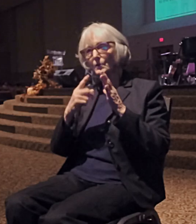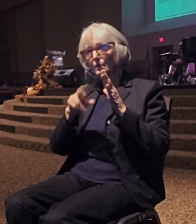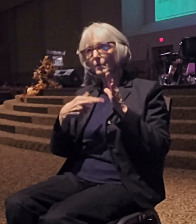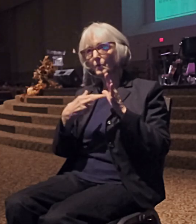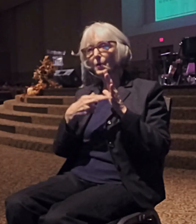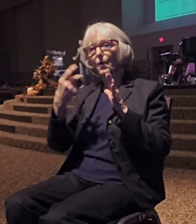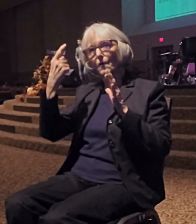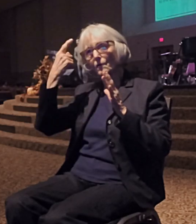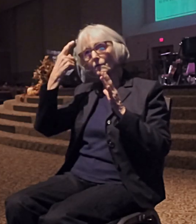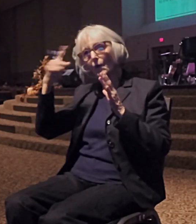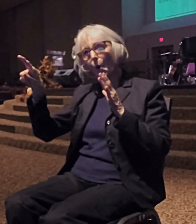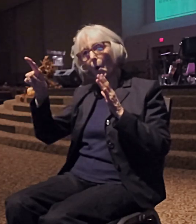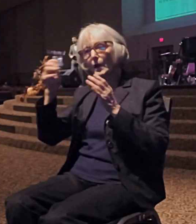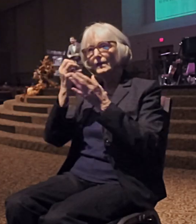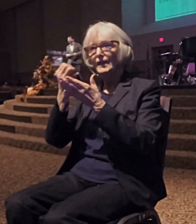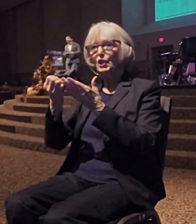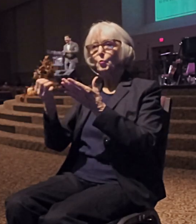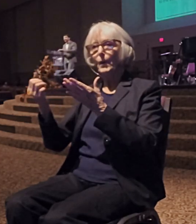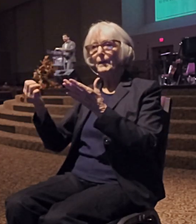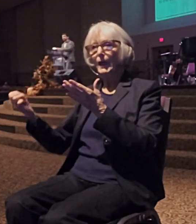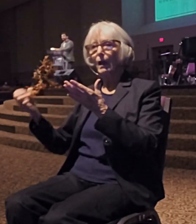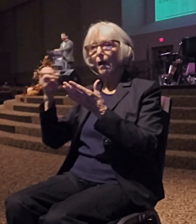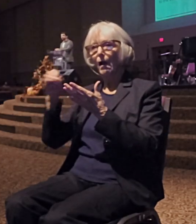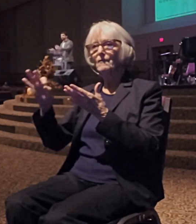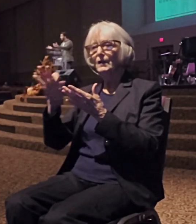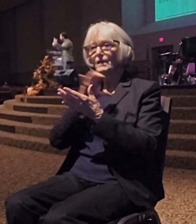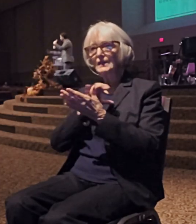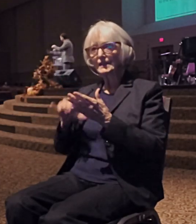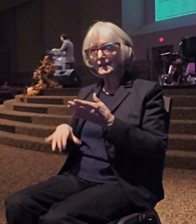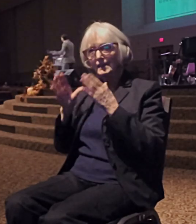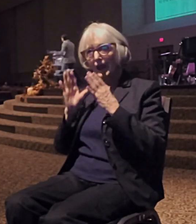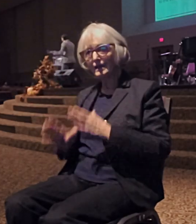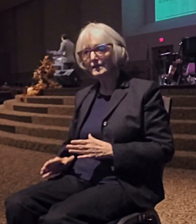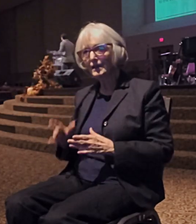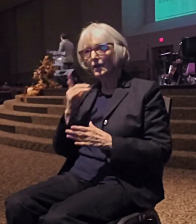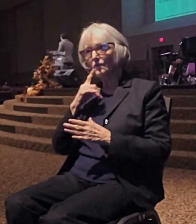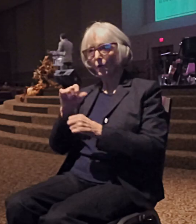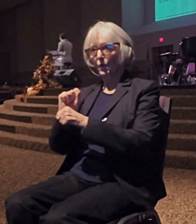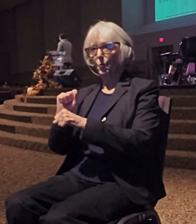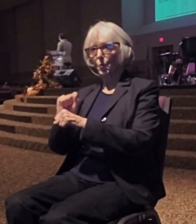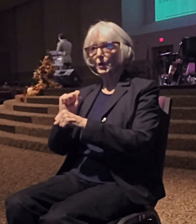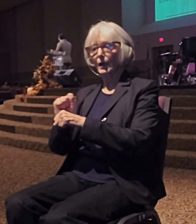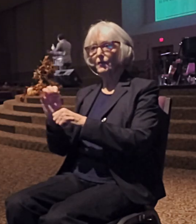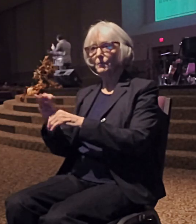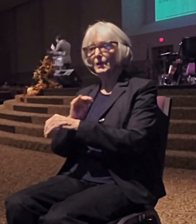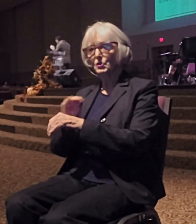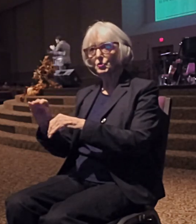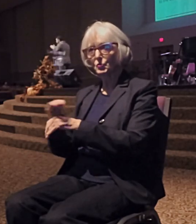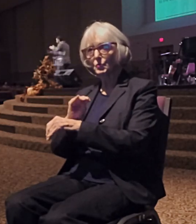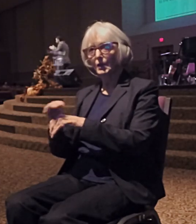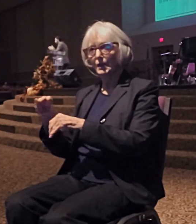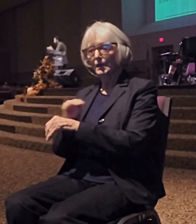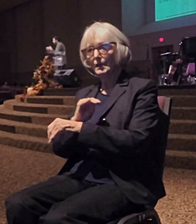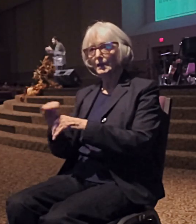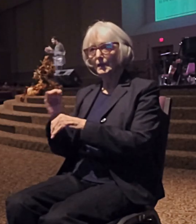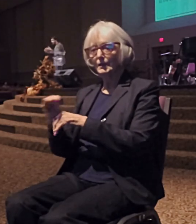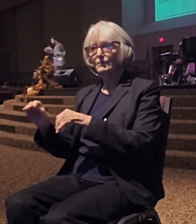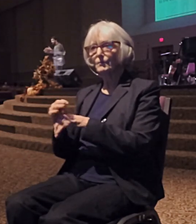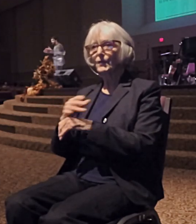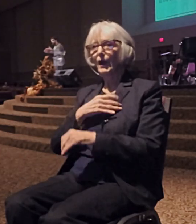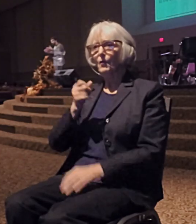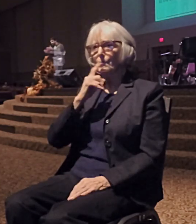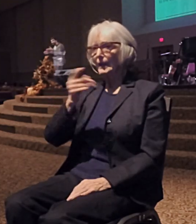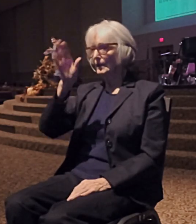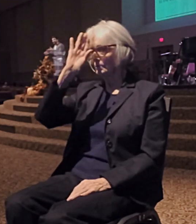so for the equipping of the saints for the work of ministry. Now let me put this real bluntly and